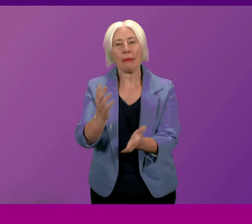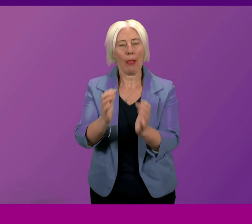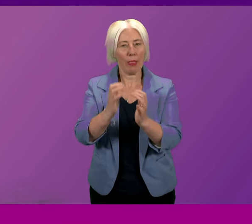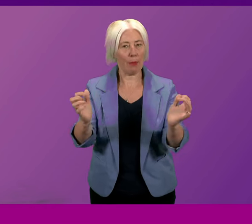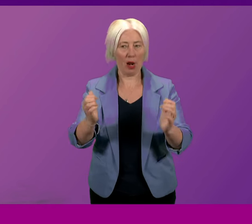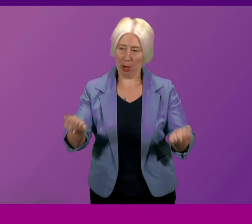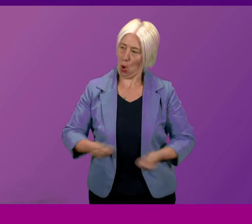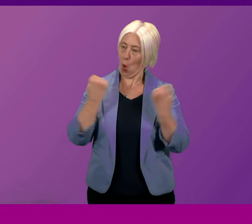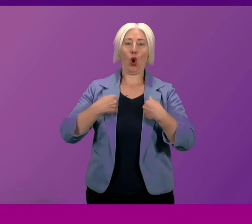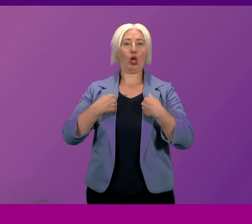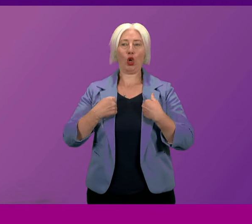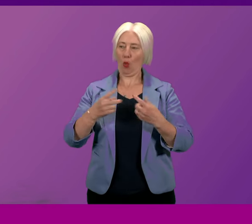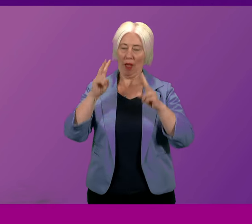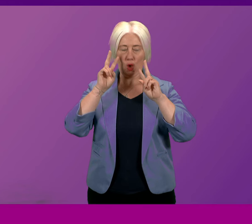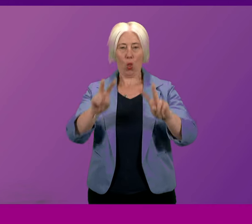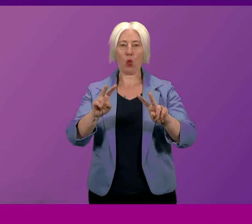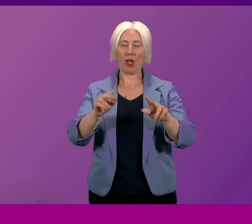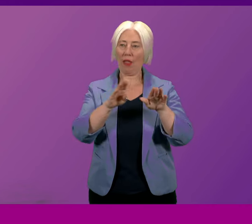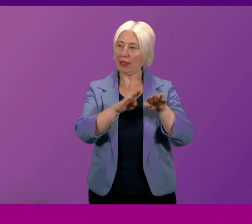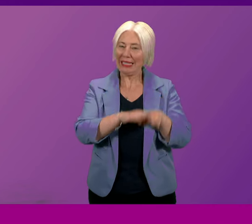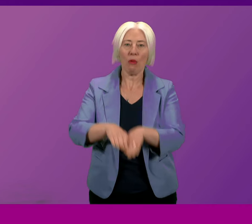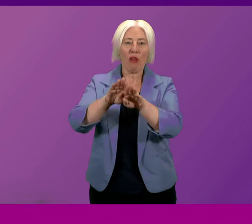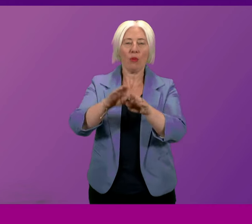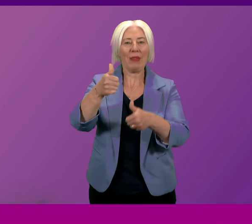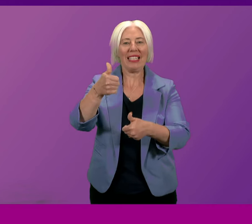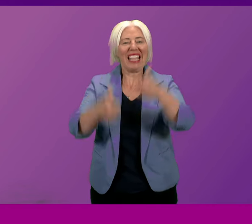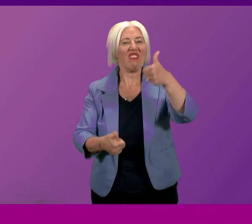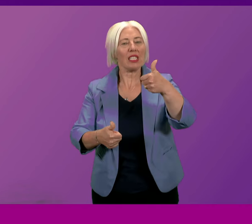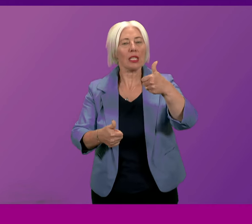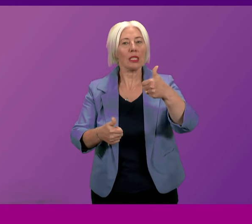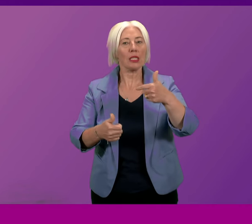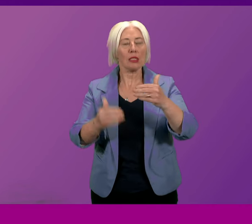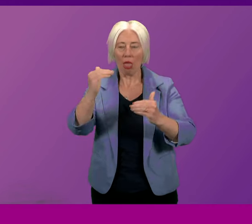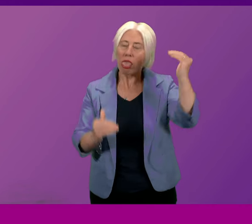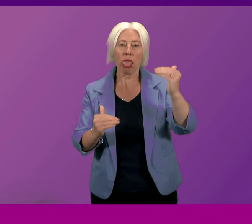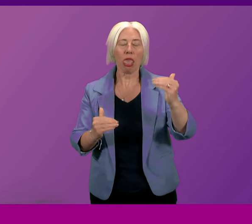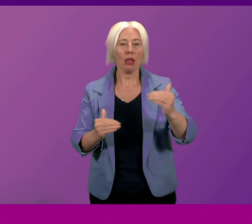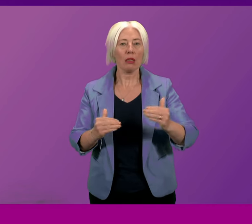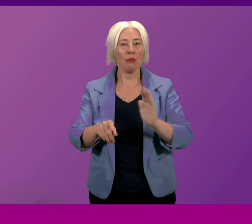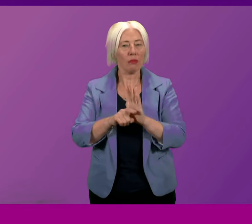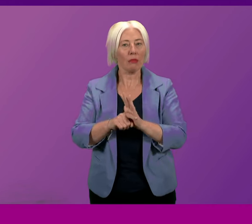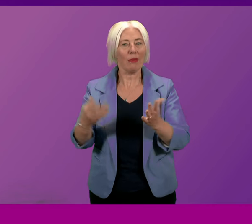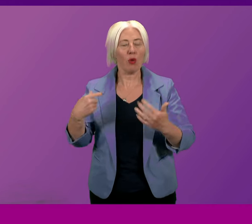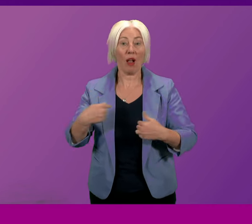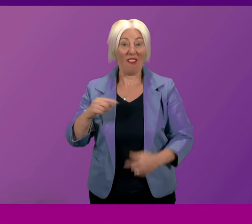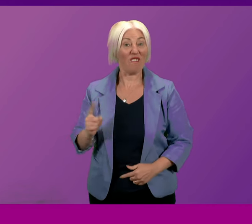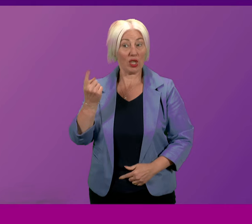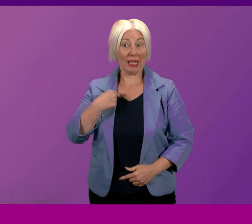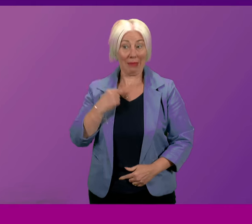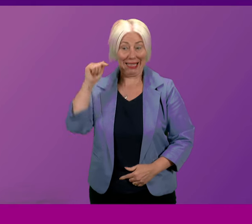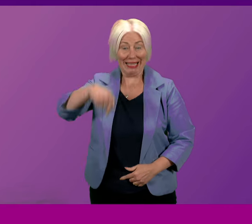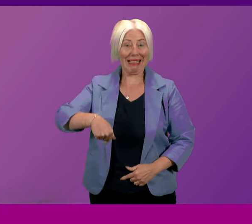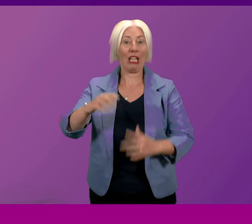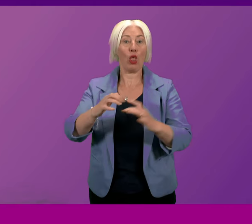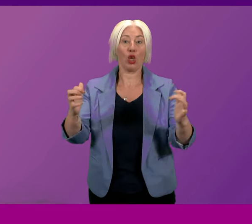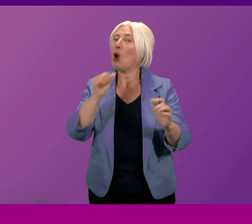to address the profound democratic deficit. The first time I sat in the chamber,